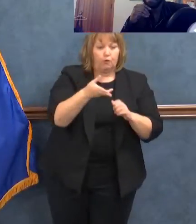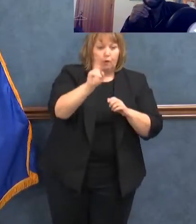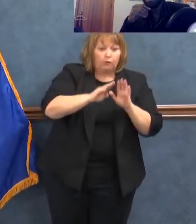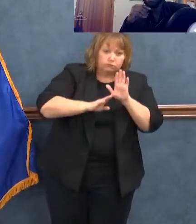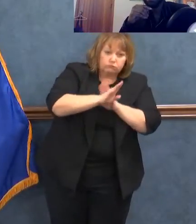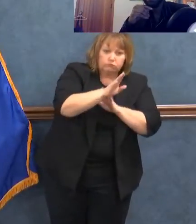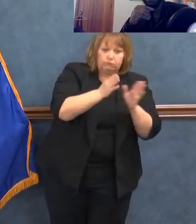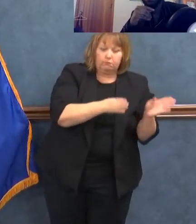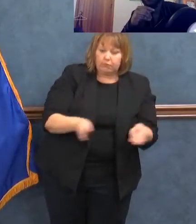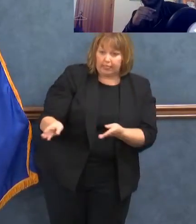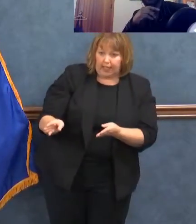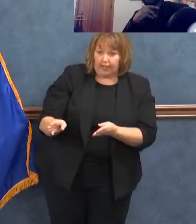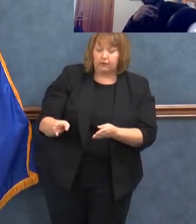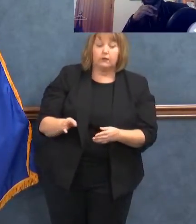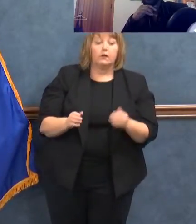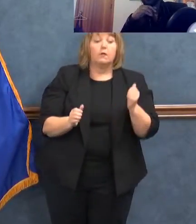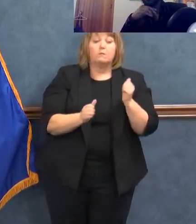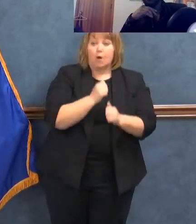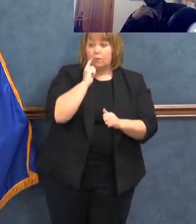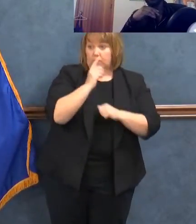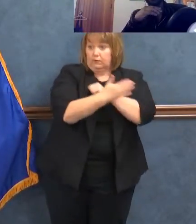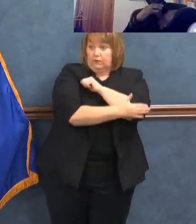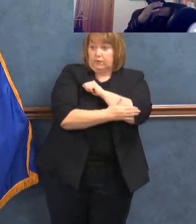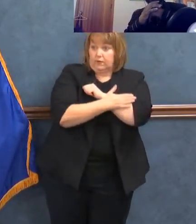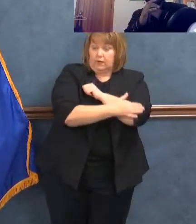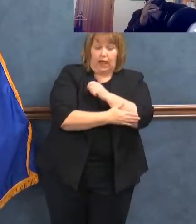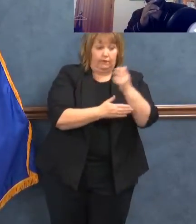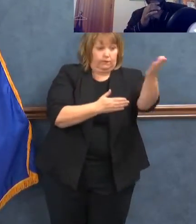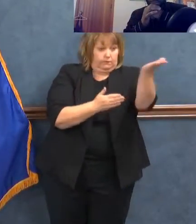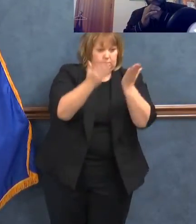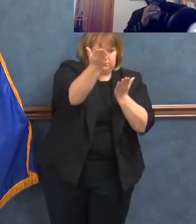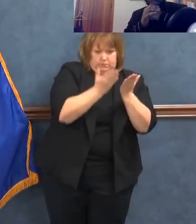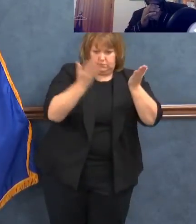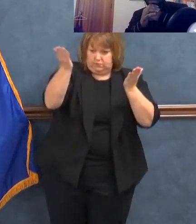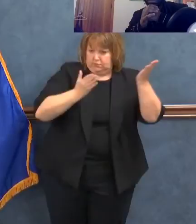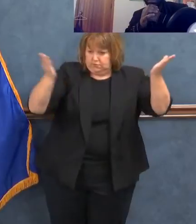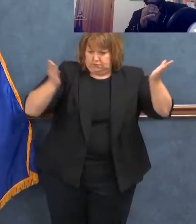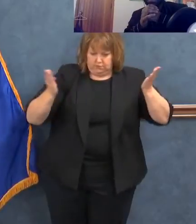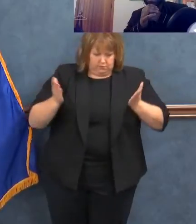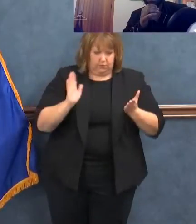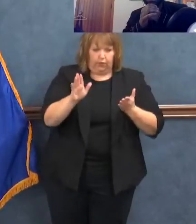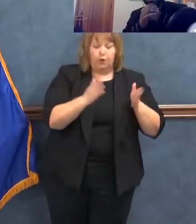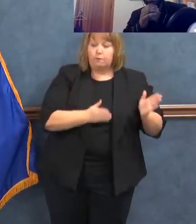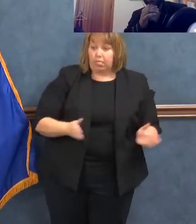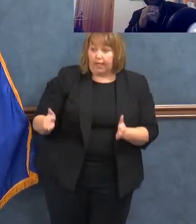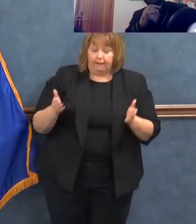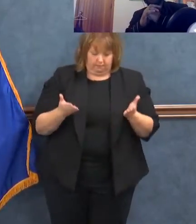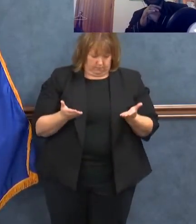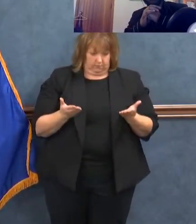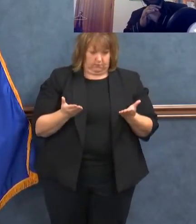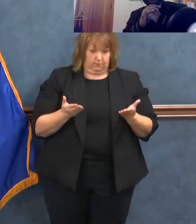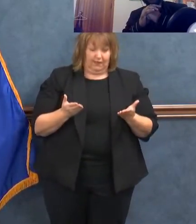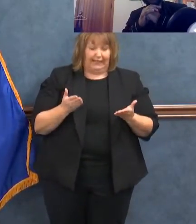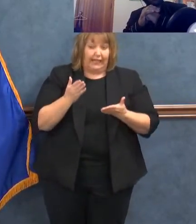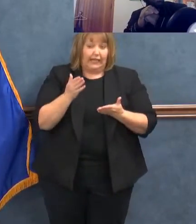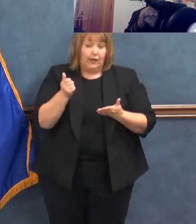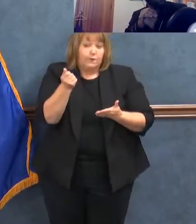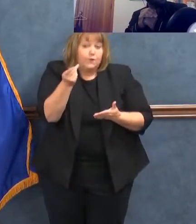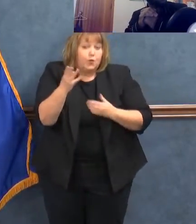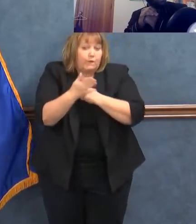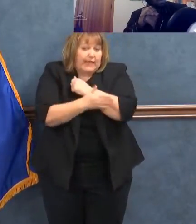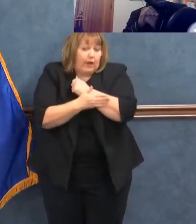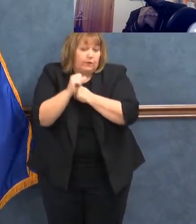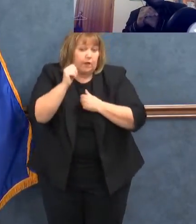Superintendent Ebert, who, by the way, has done an absolutely remarkable job working our way through this and guiding them. Some have not done that yet.